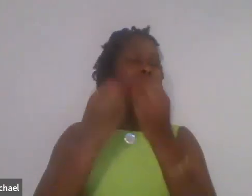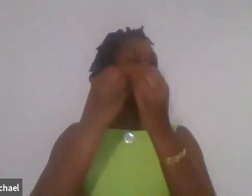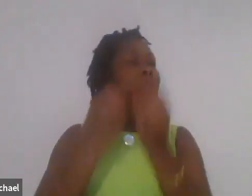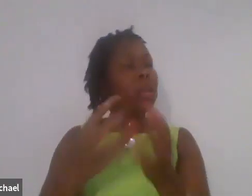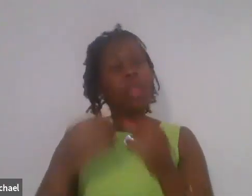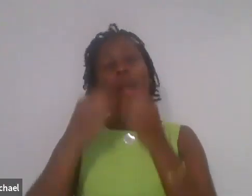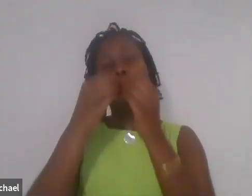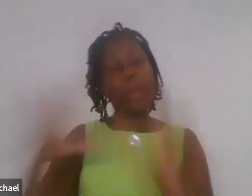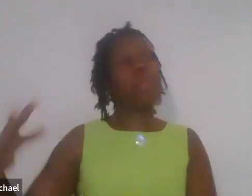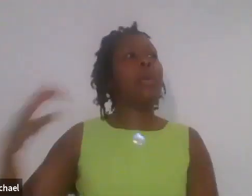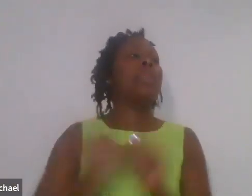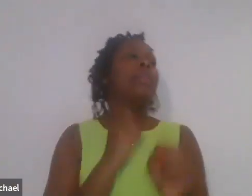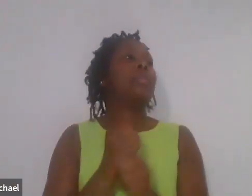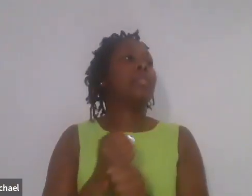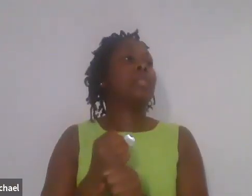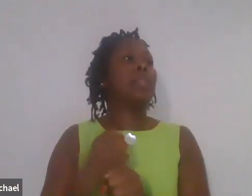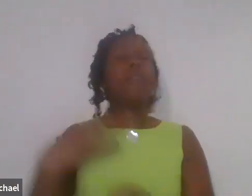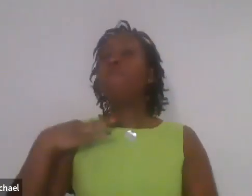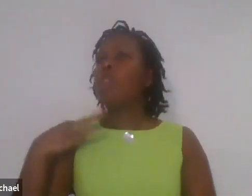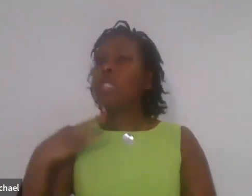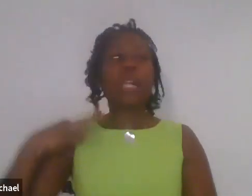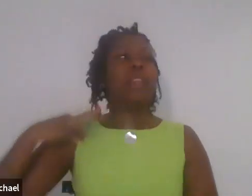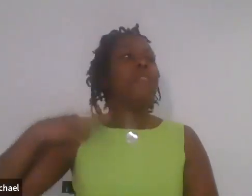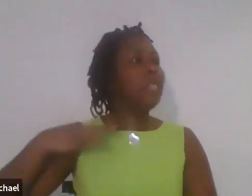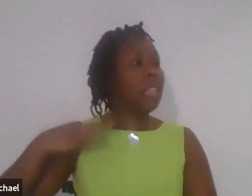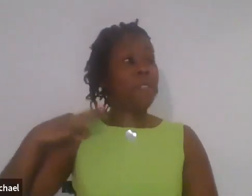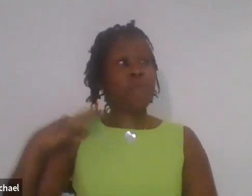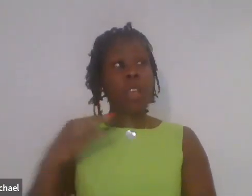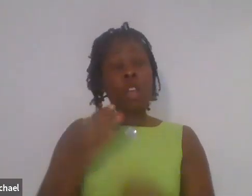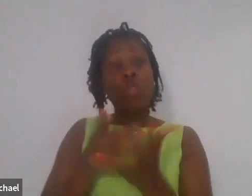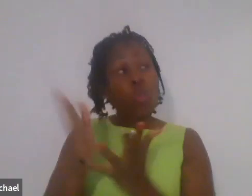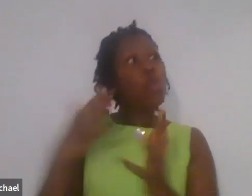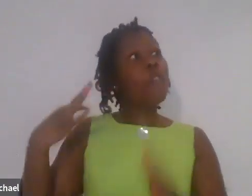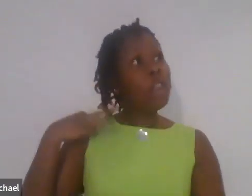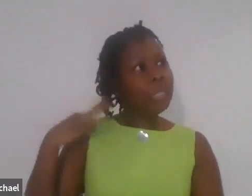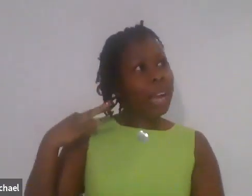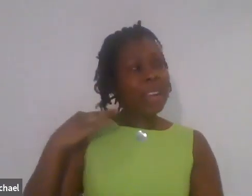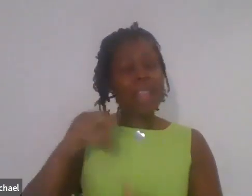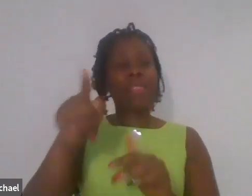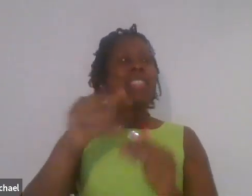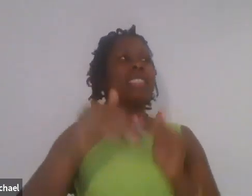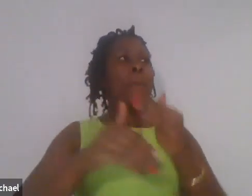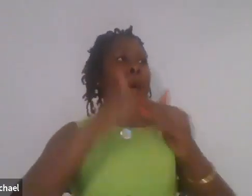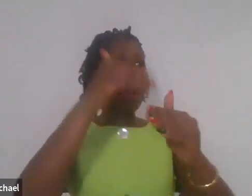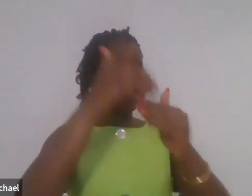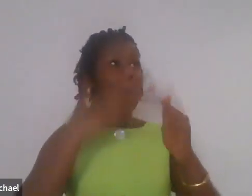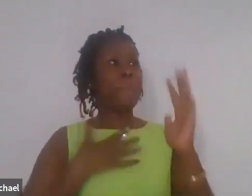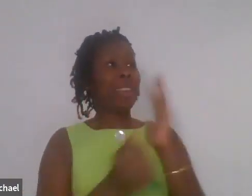done voluntary work for many years. I've done voluntary work for many years,